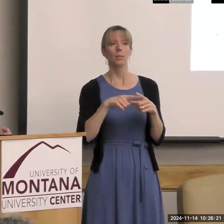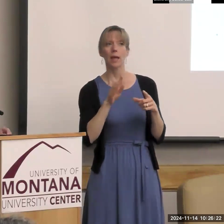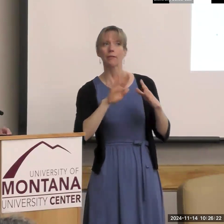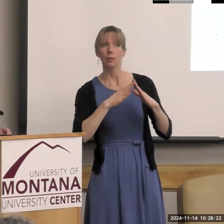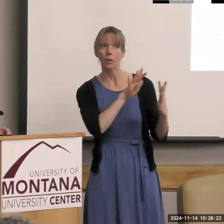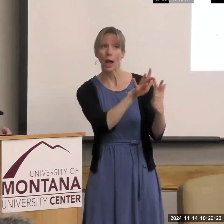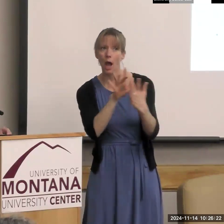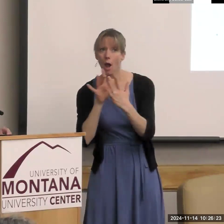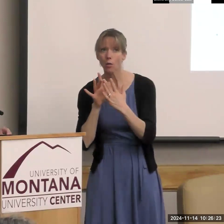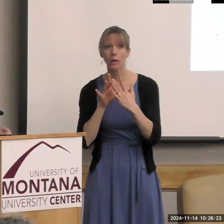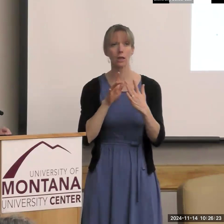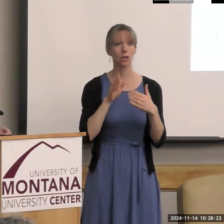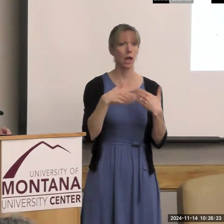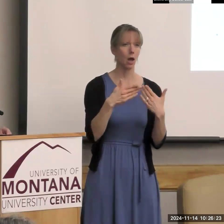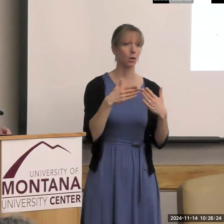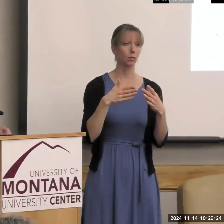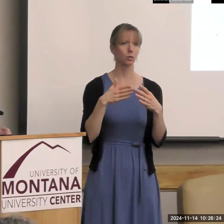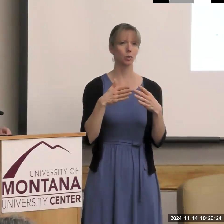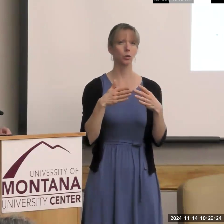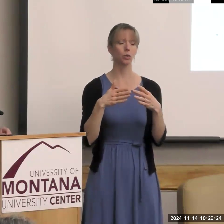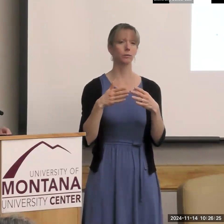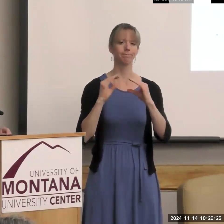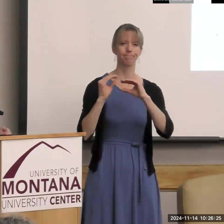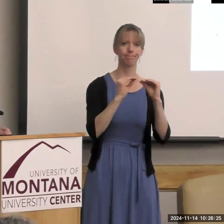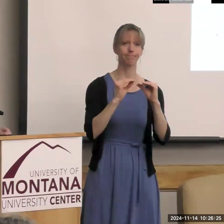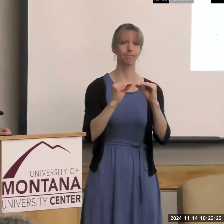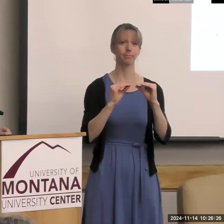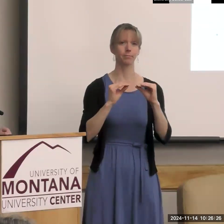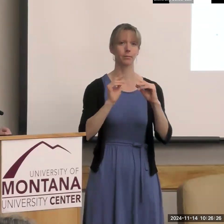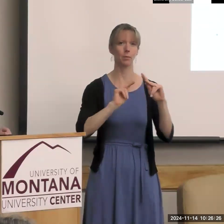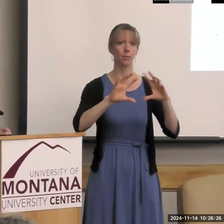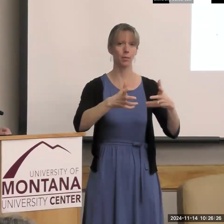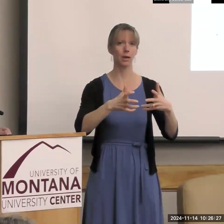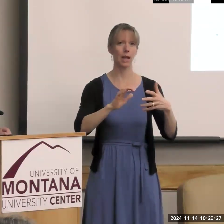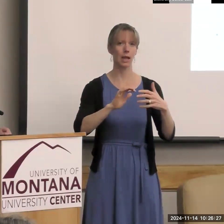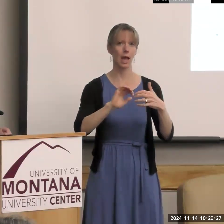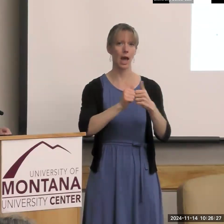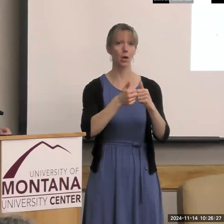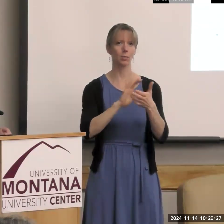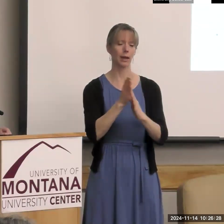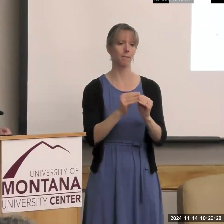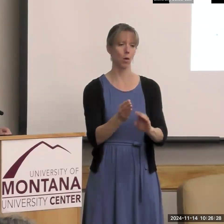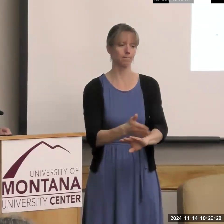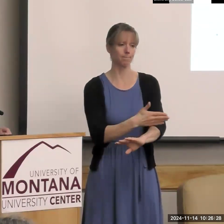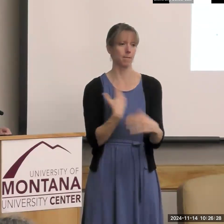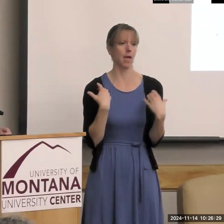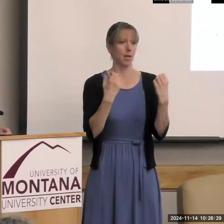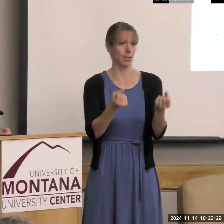of providing guidance to the public that they serve in terms of how to be healthy.